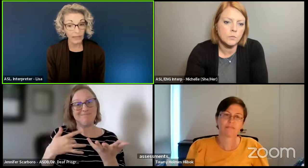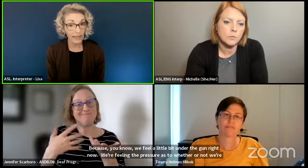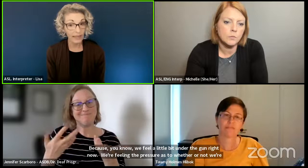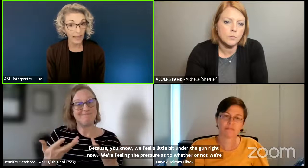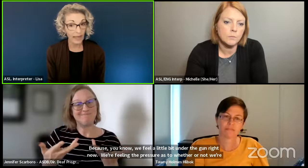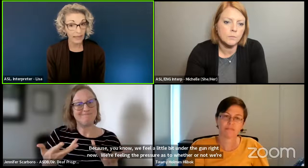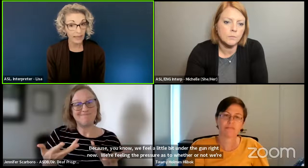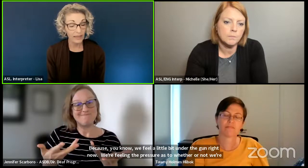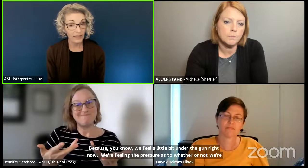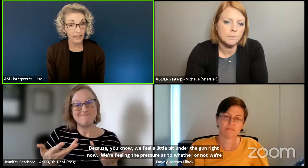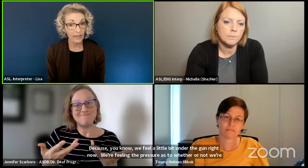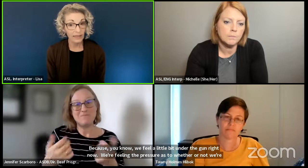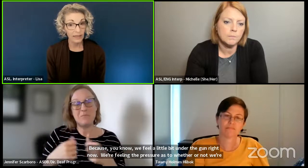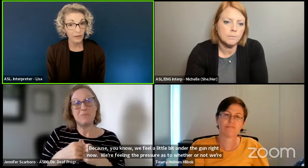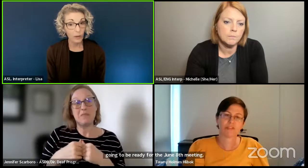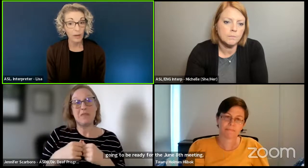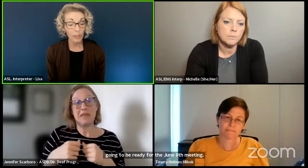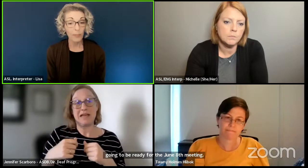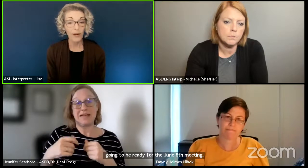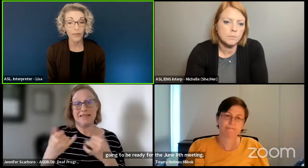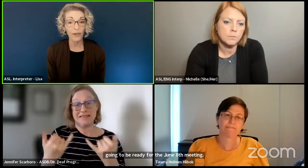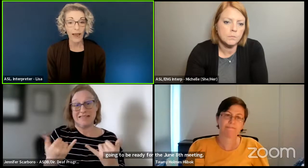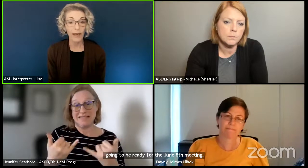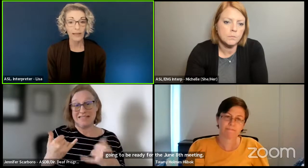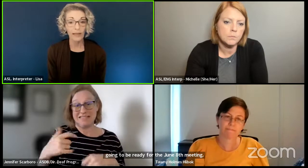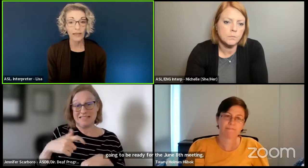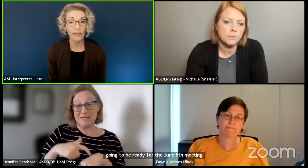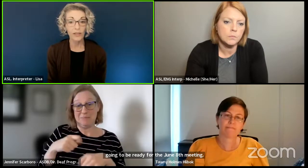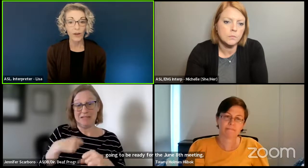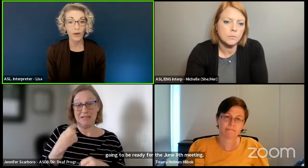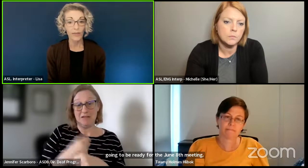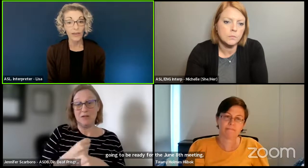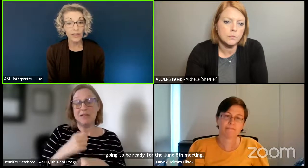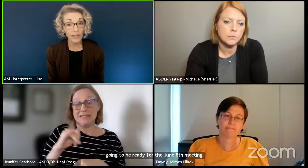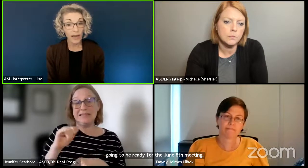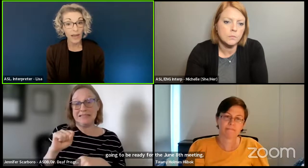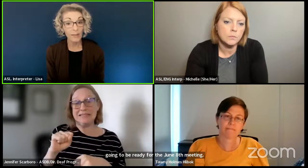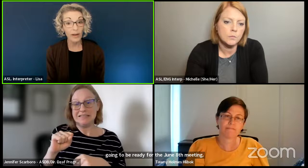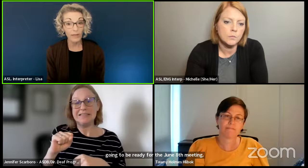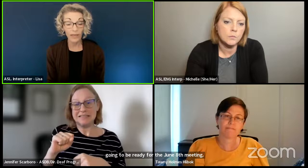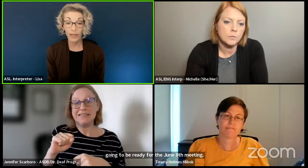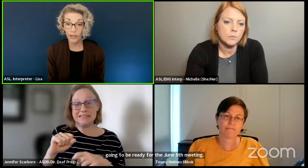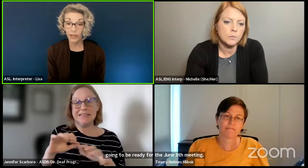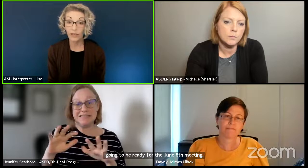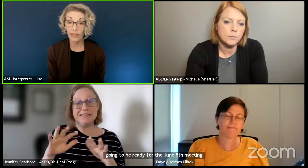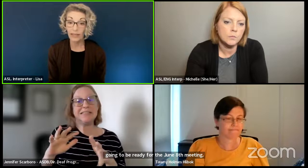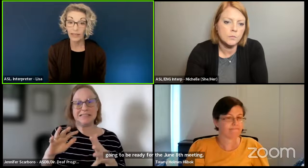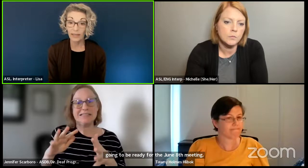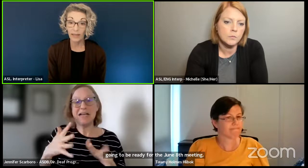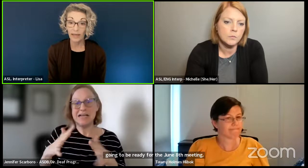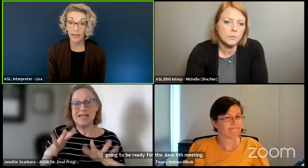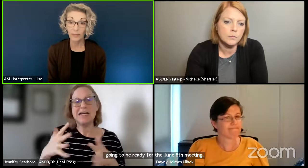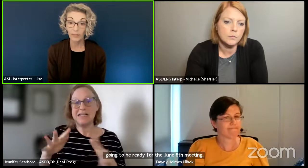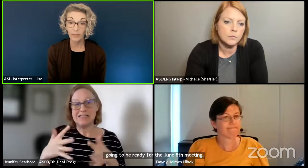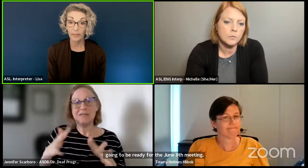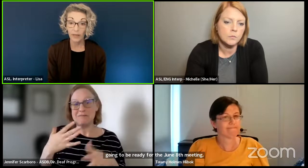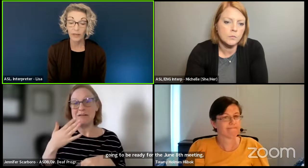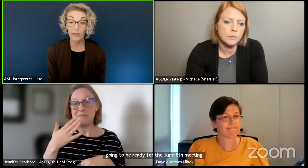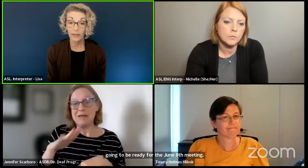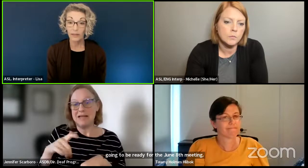not feeling that we'll be prepared for that. So at this time of the year, it's